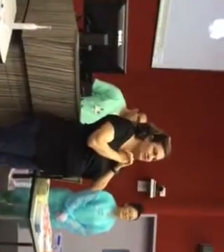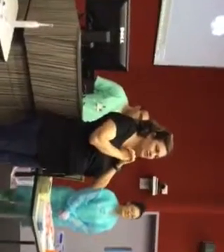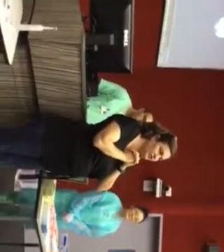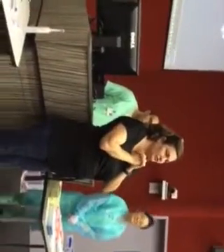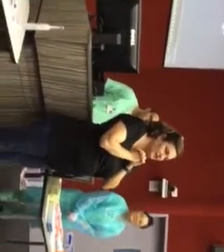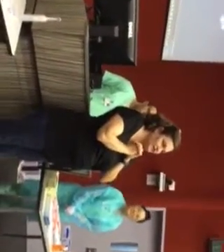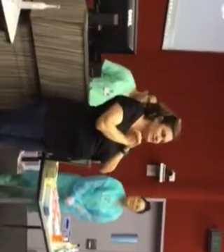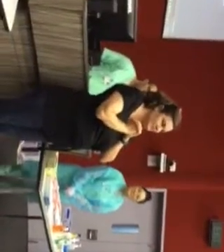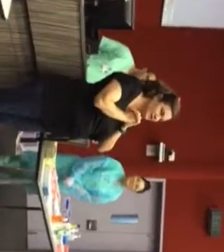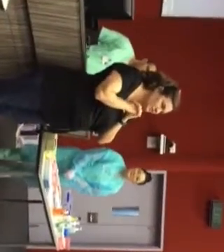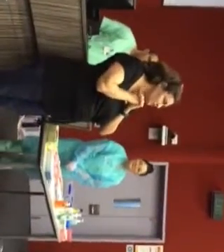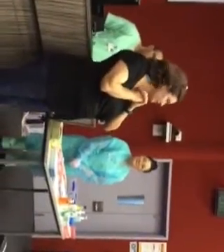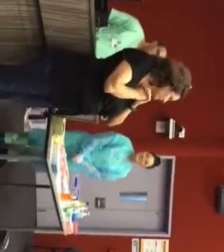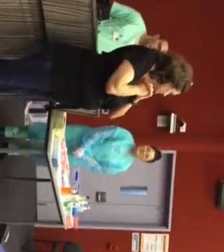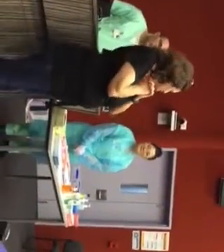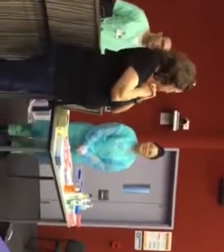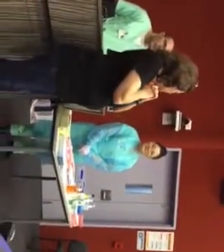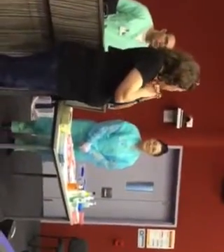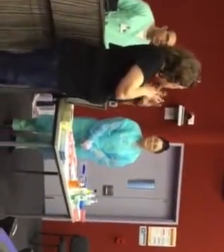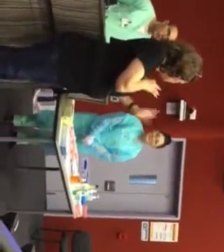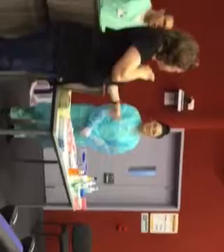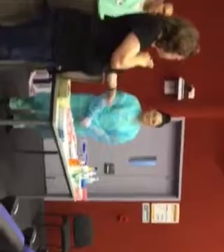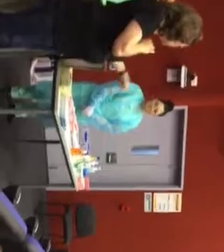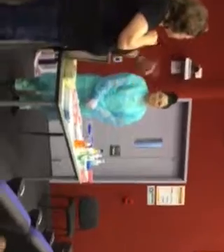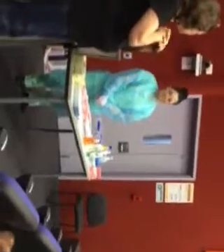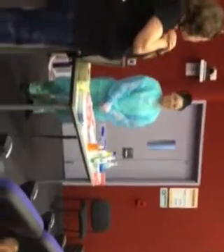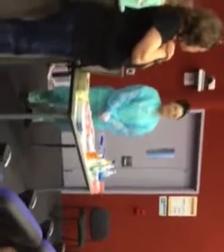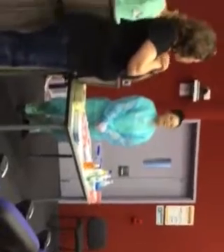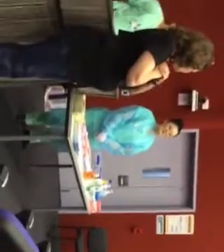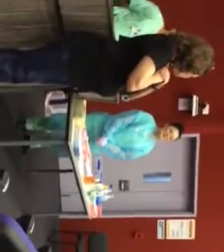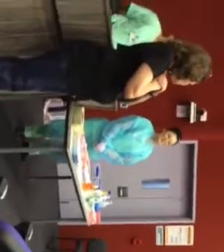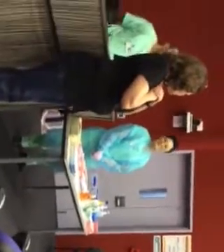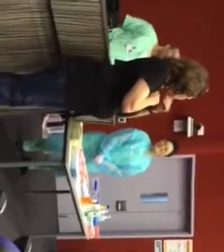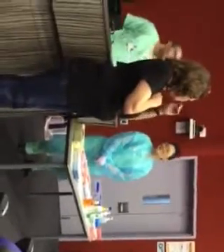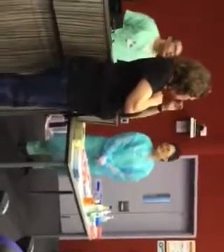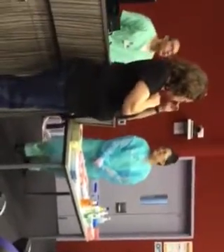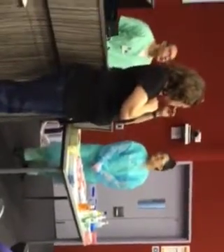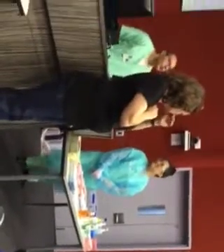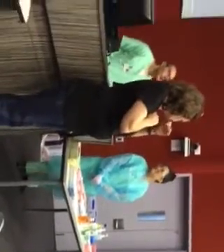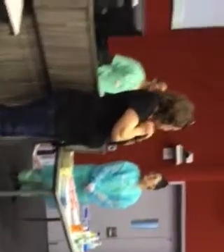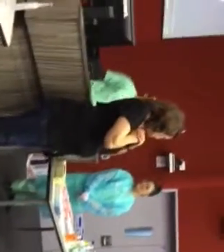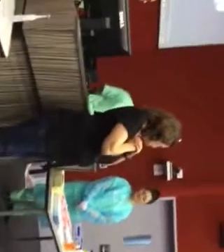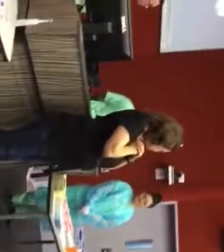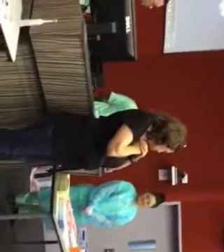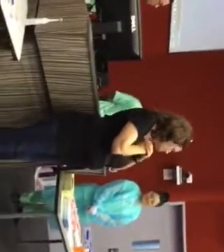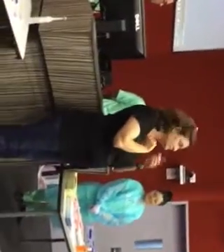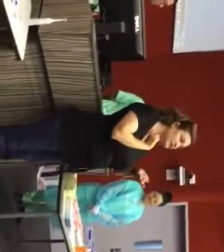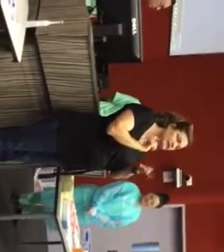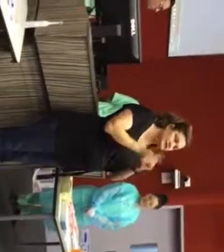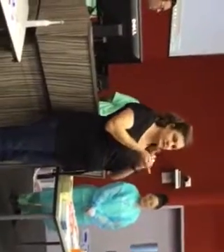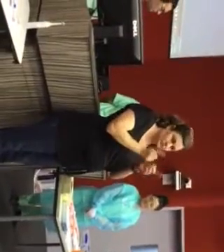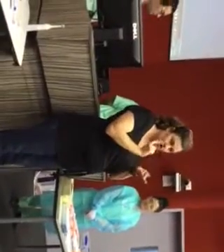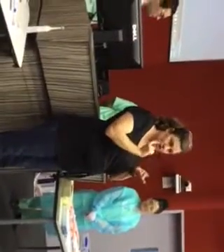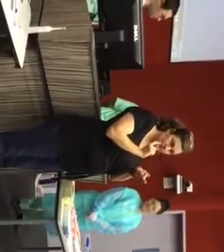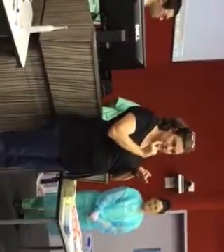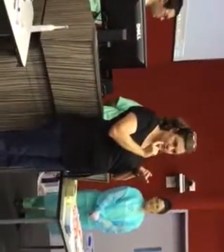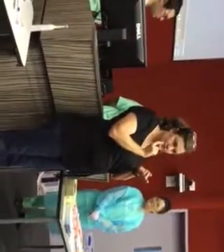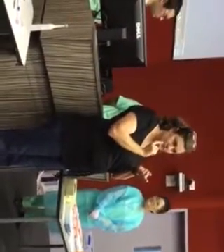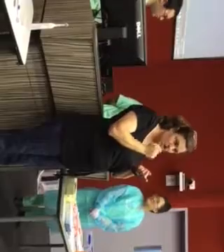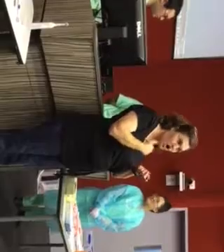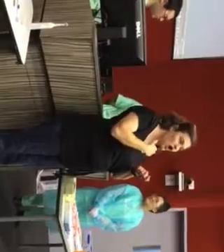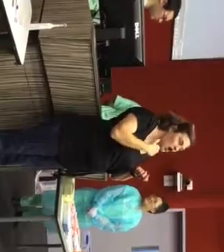How does food affect it? Does it matter what you eat with them, with each of them? Well, you sometimes I think, you know,